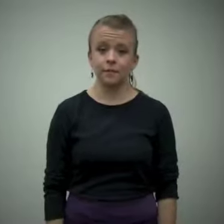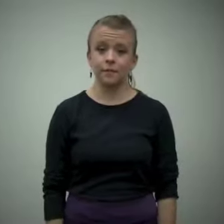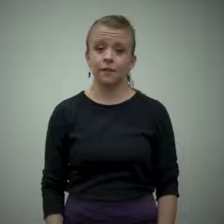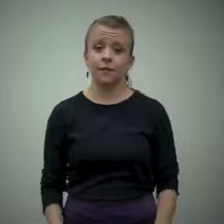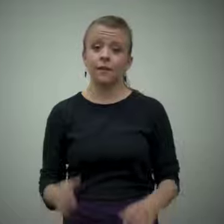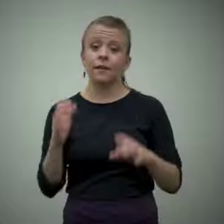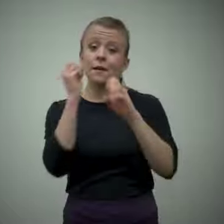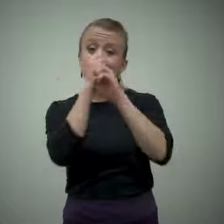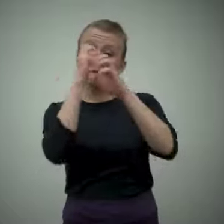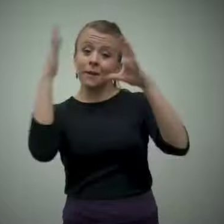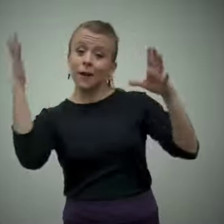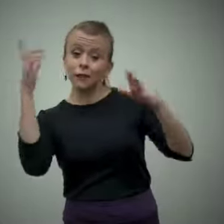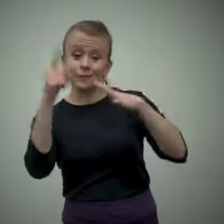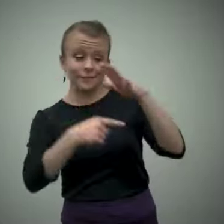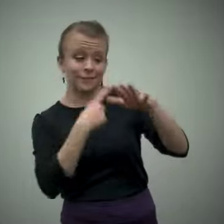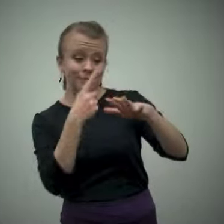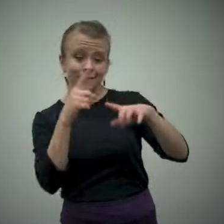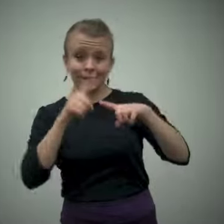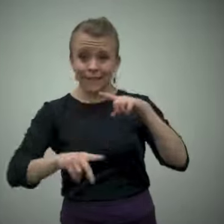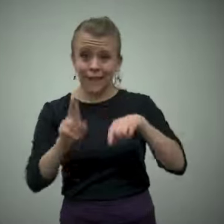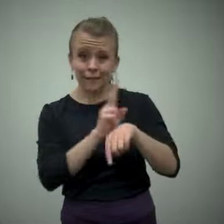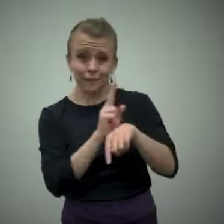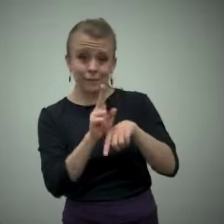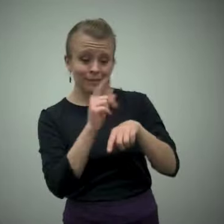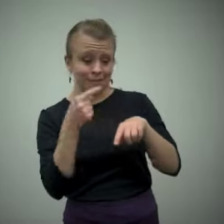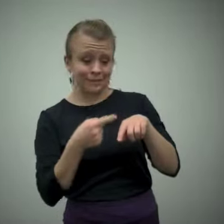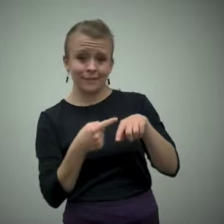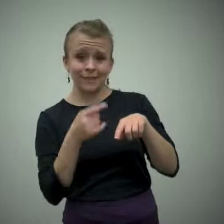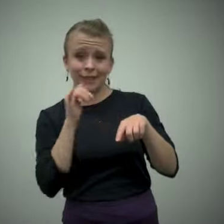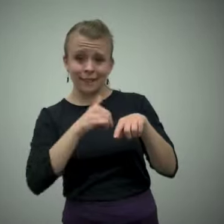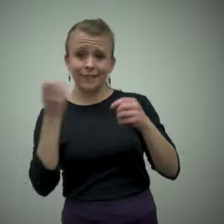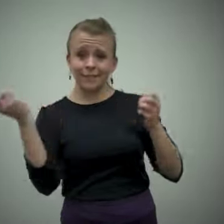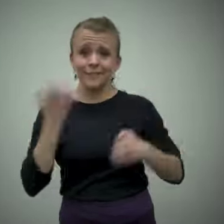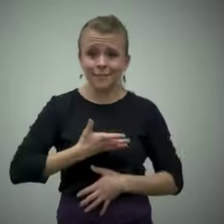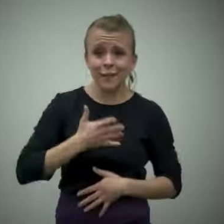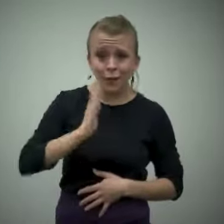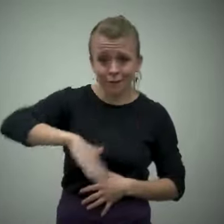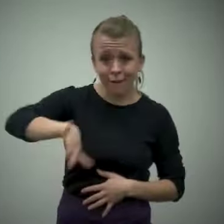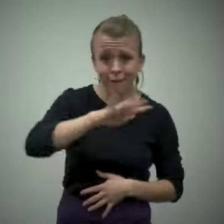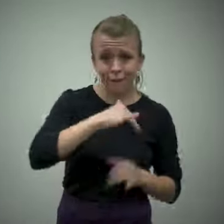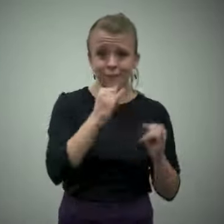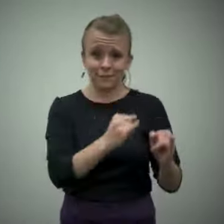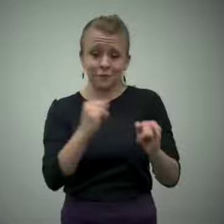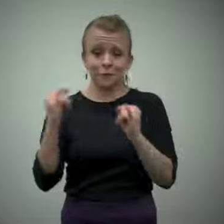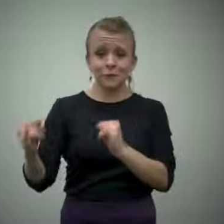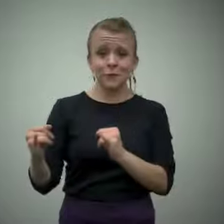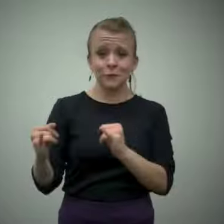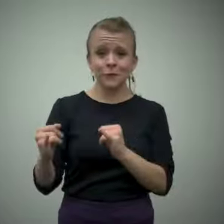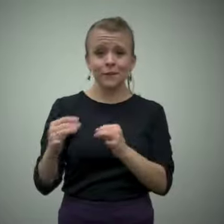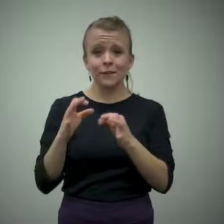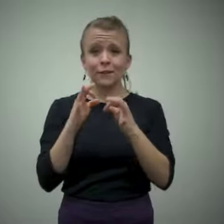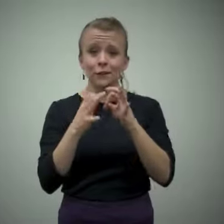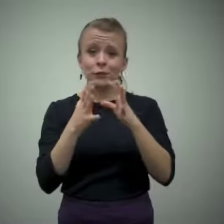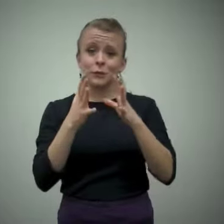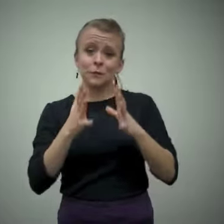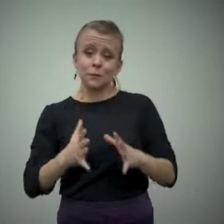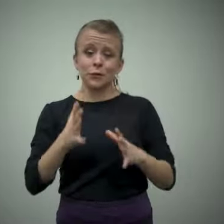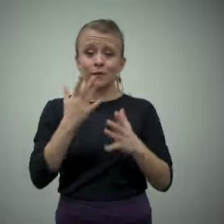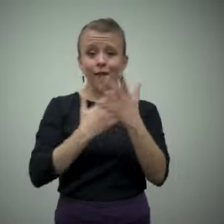The idea of losing the use of one's hands is terrifying to the average individual. To an interpreter, our hands are